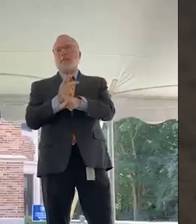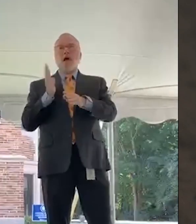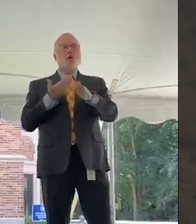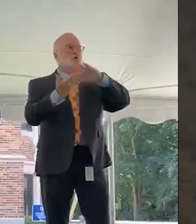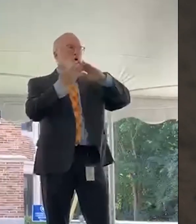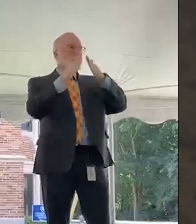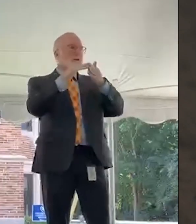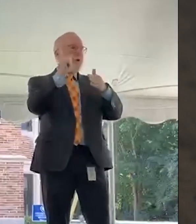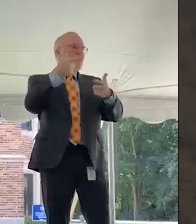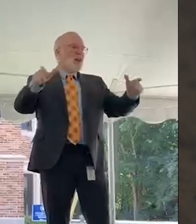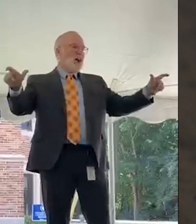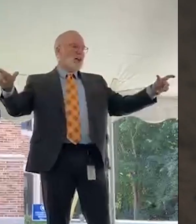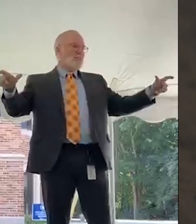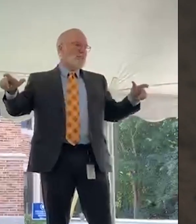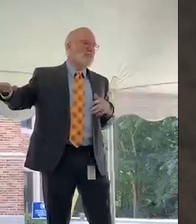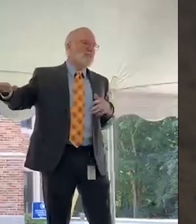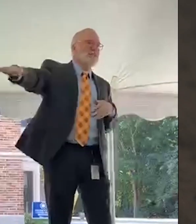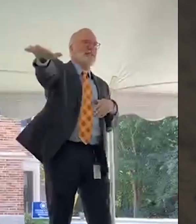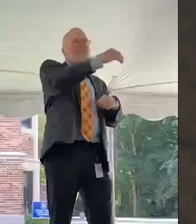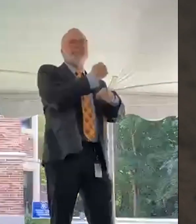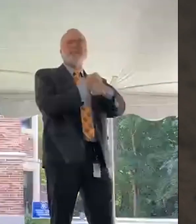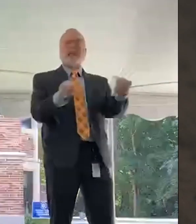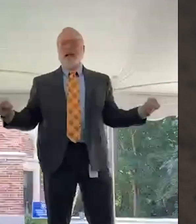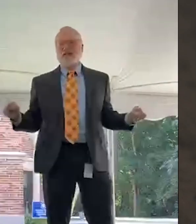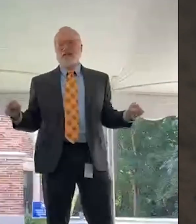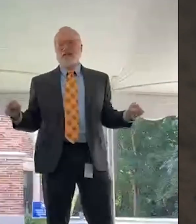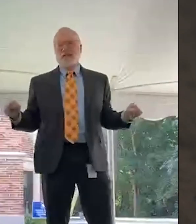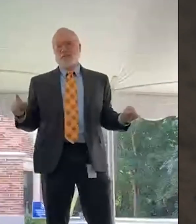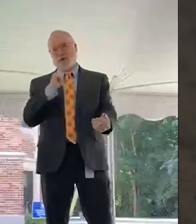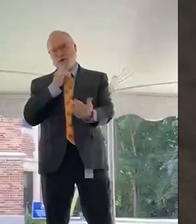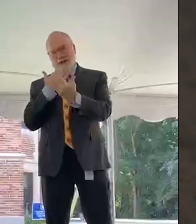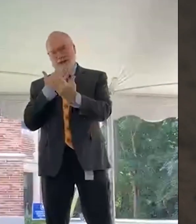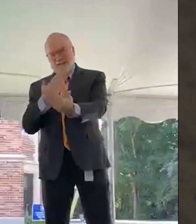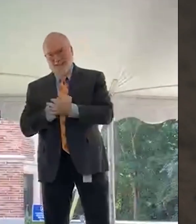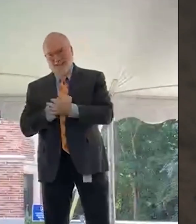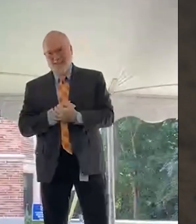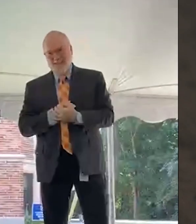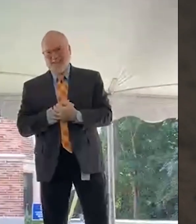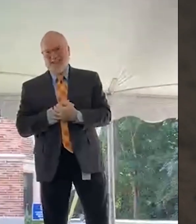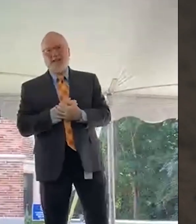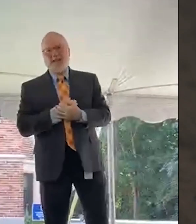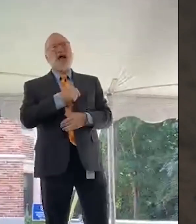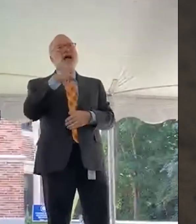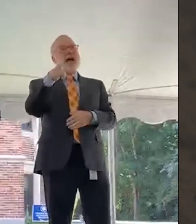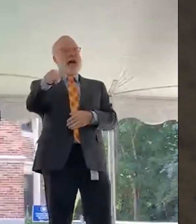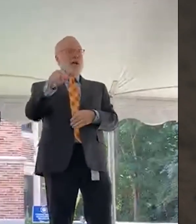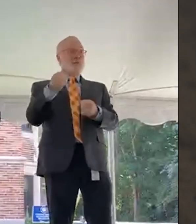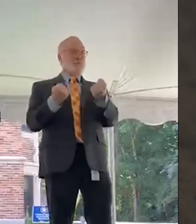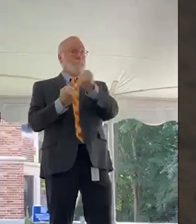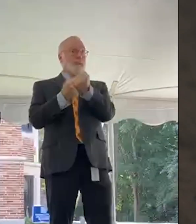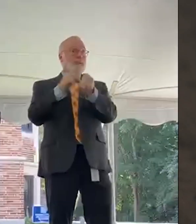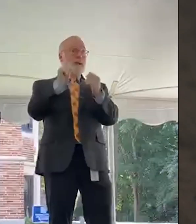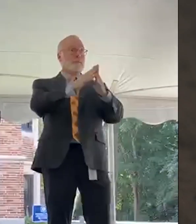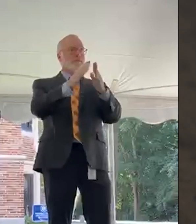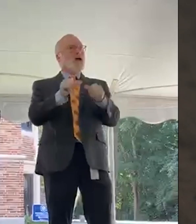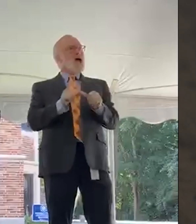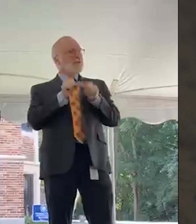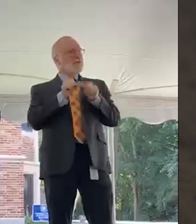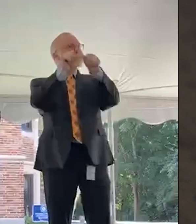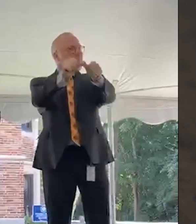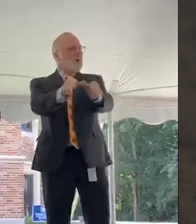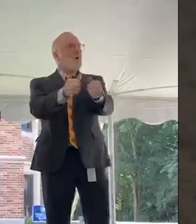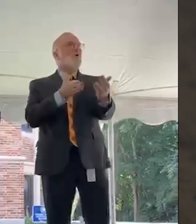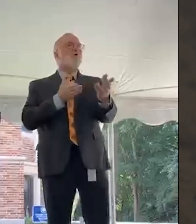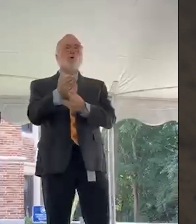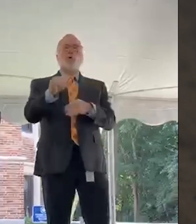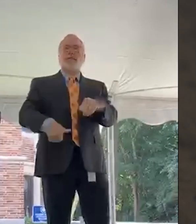of this critical information that our community needed to have access to make sure that we could participate and be partners in keeping all of our